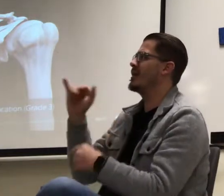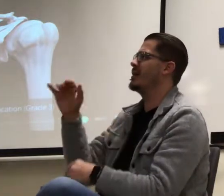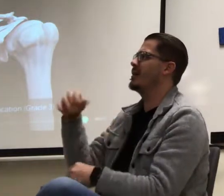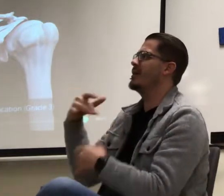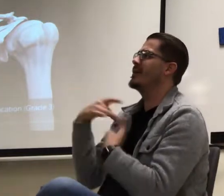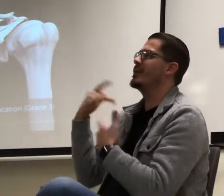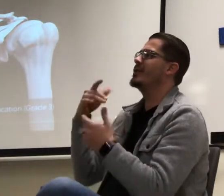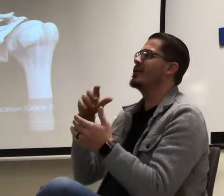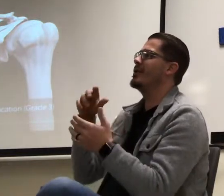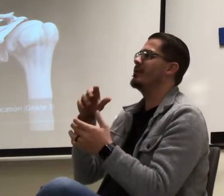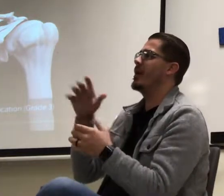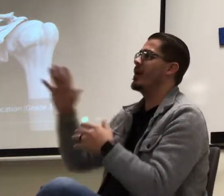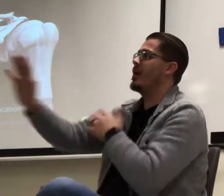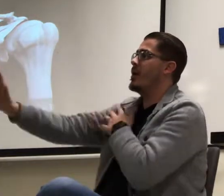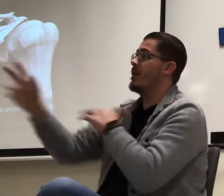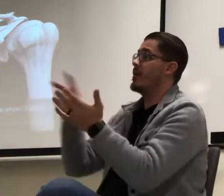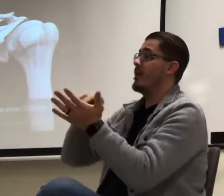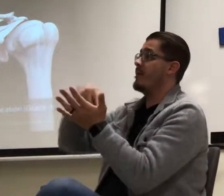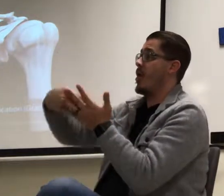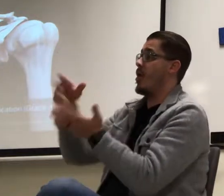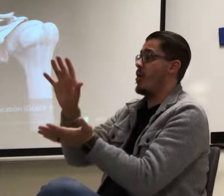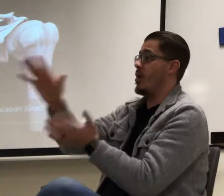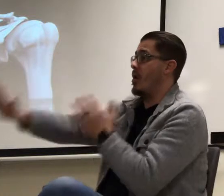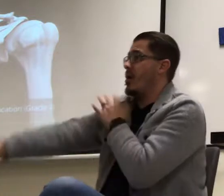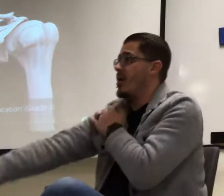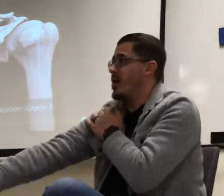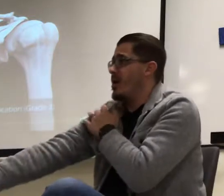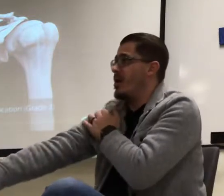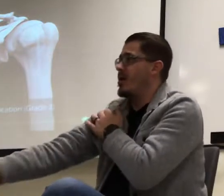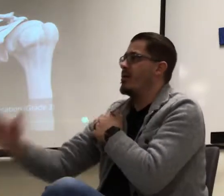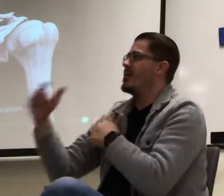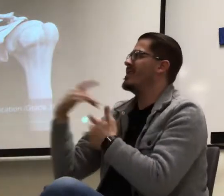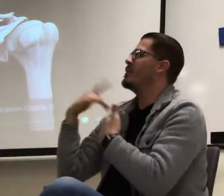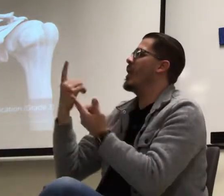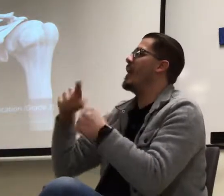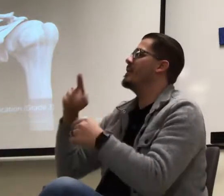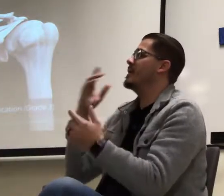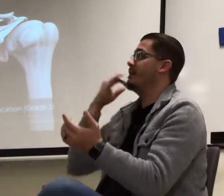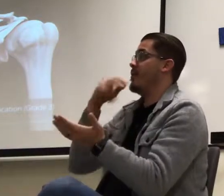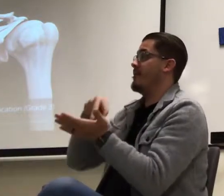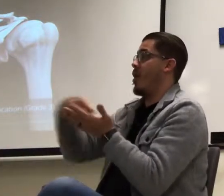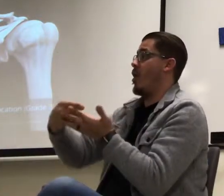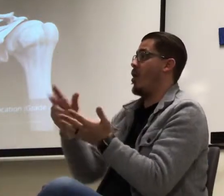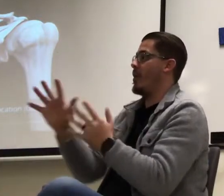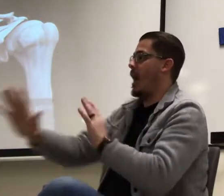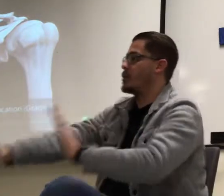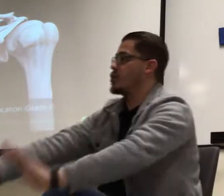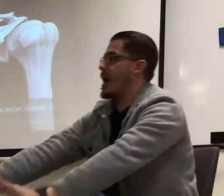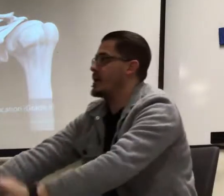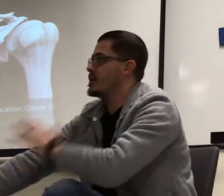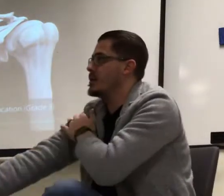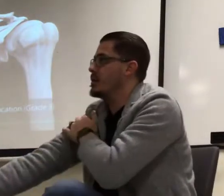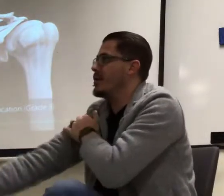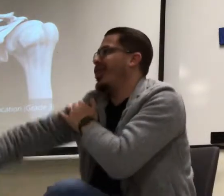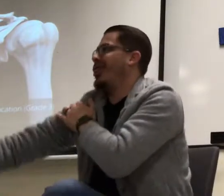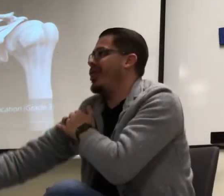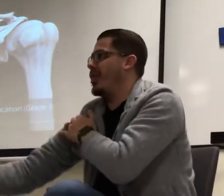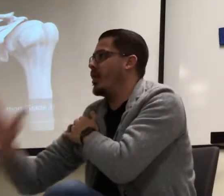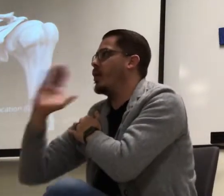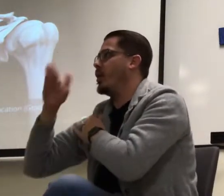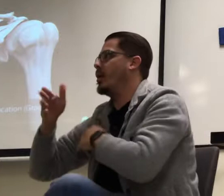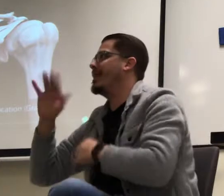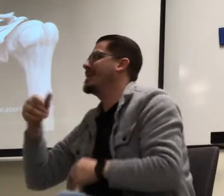fall on an outstretched hand. The force is transmitted all the way up here. So those were